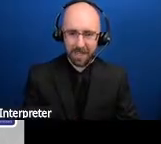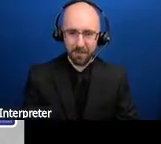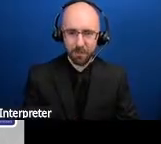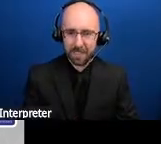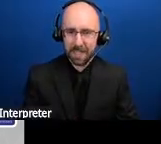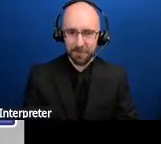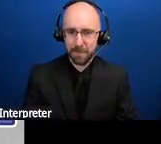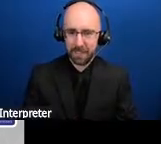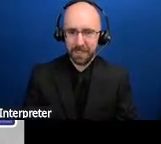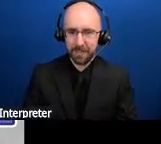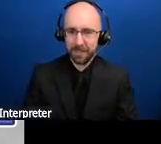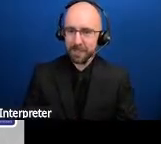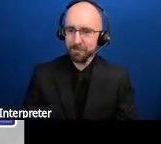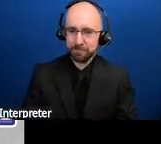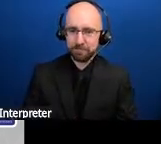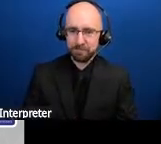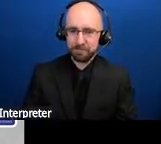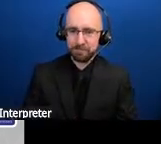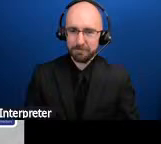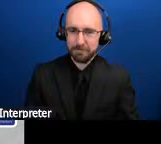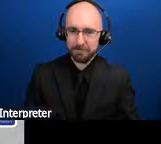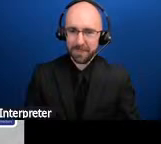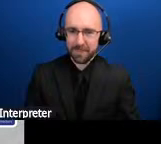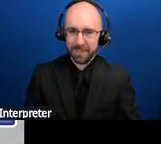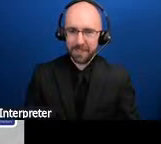honor that we have been